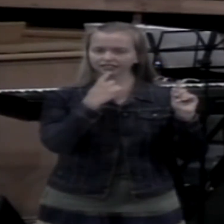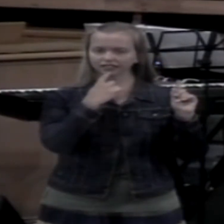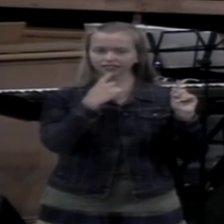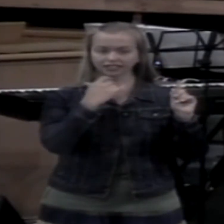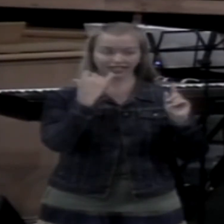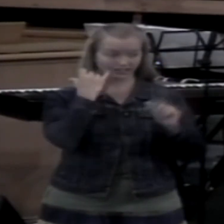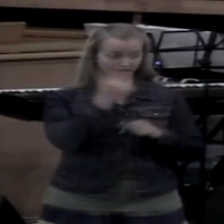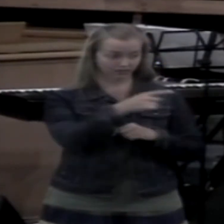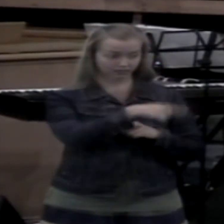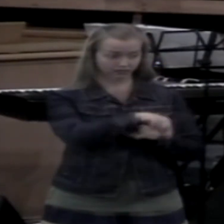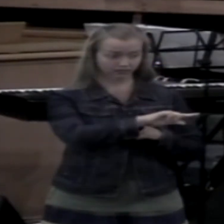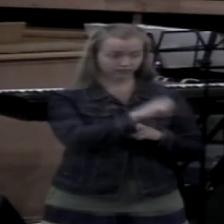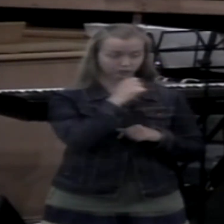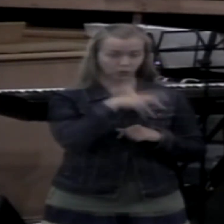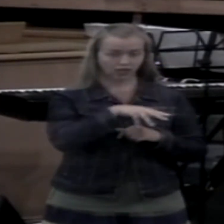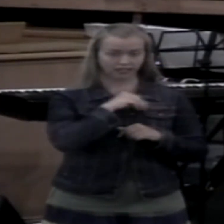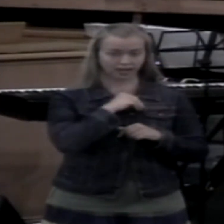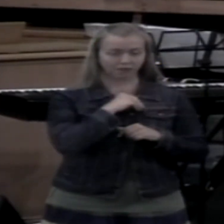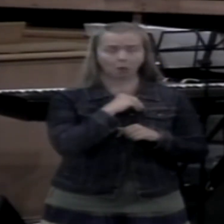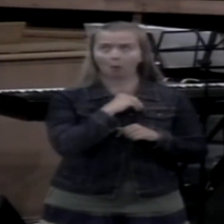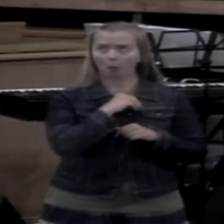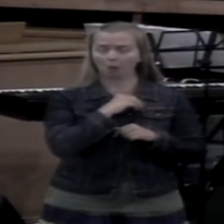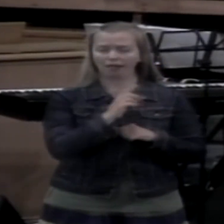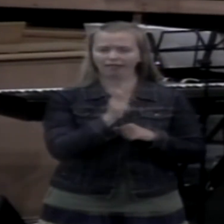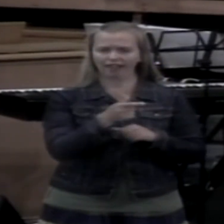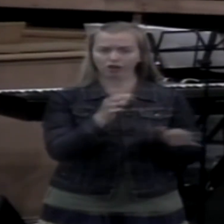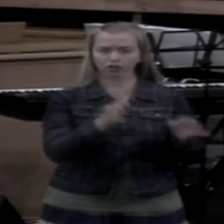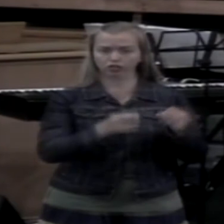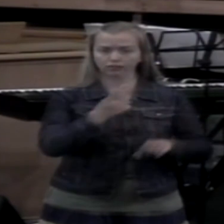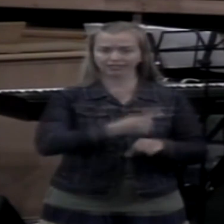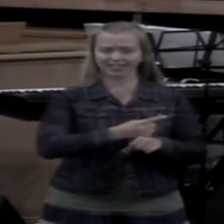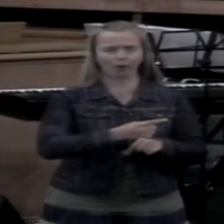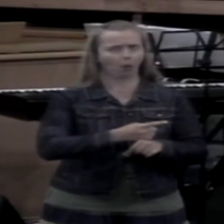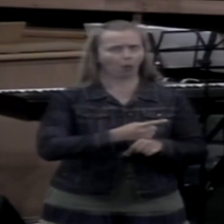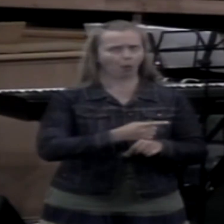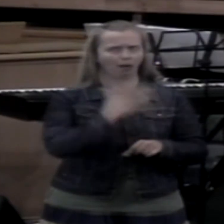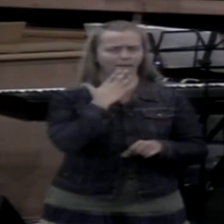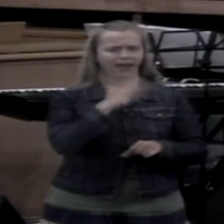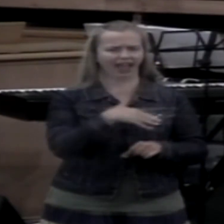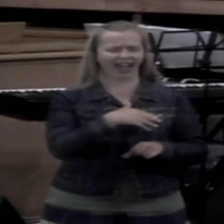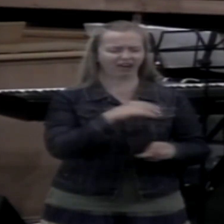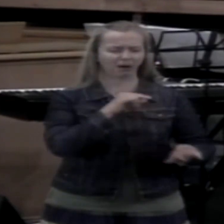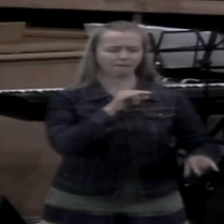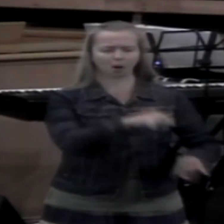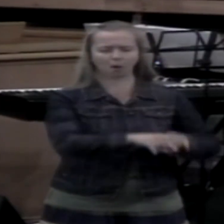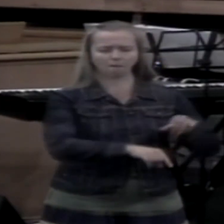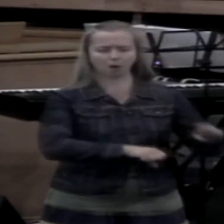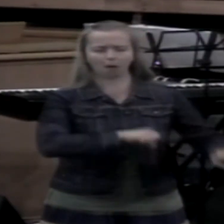city. Now, notice verse